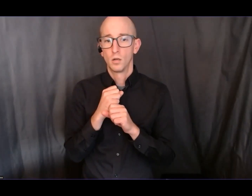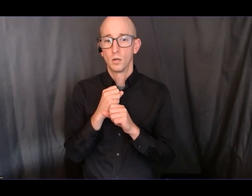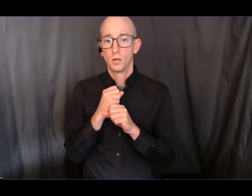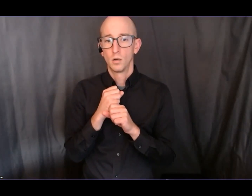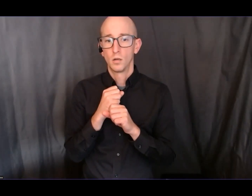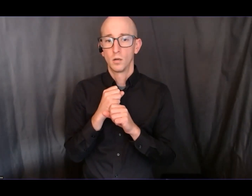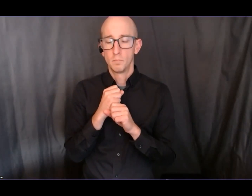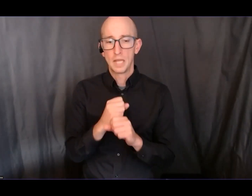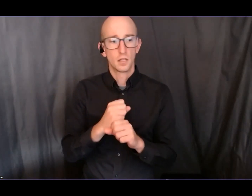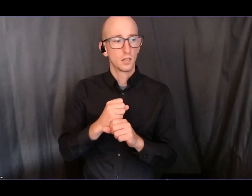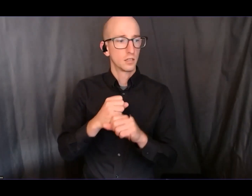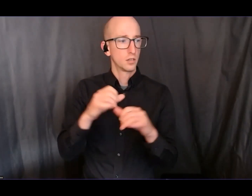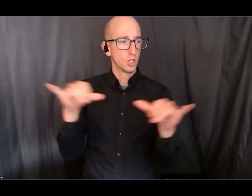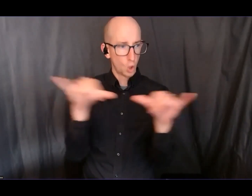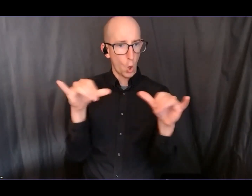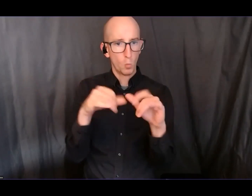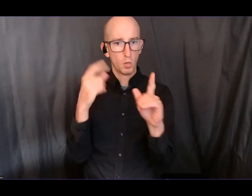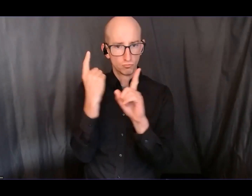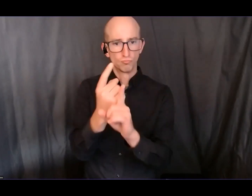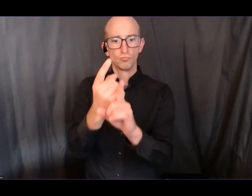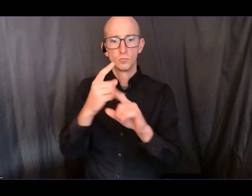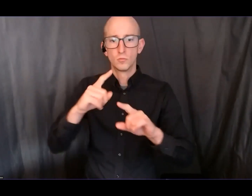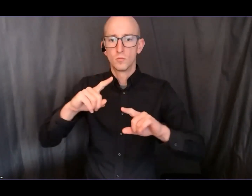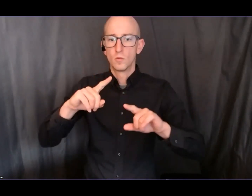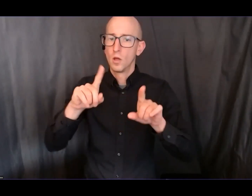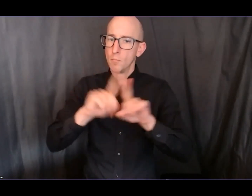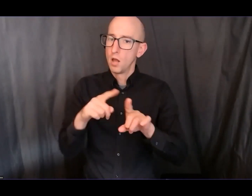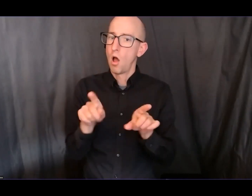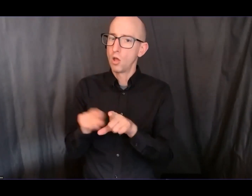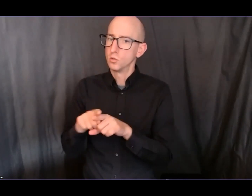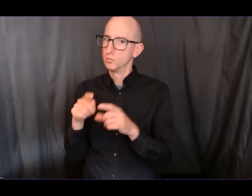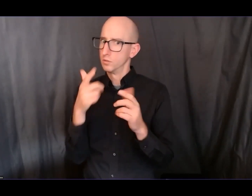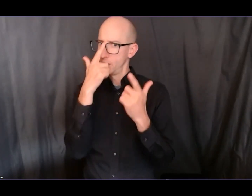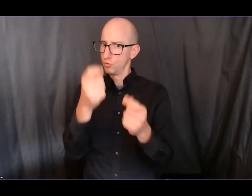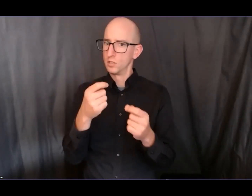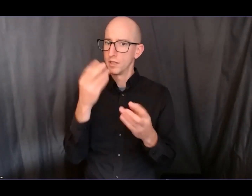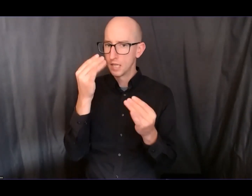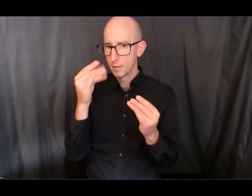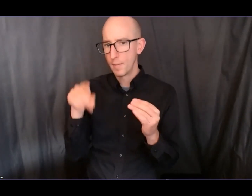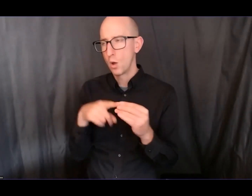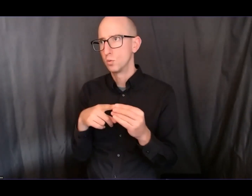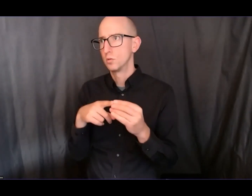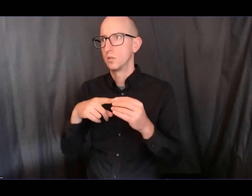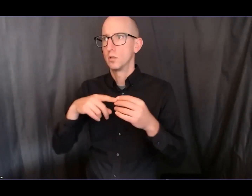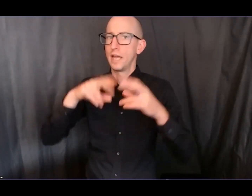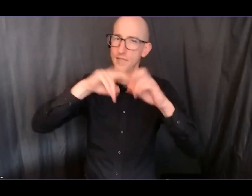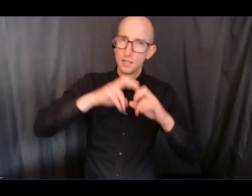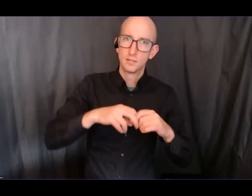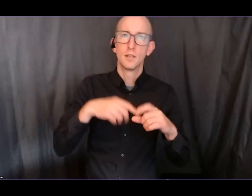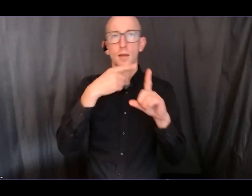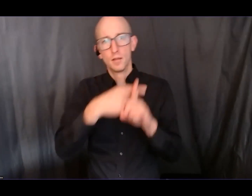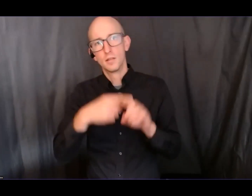particularly for me, the thinking about the analysis around benefits and burdens